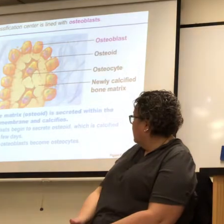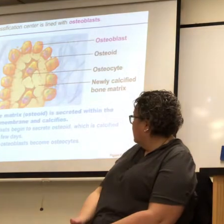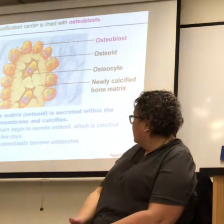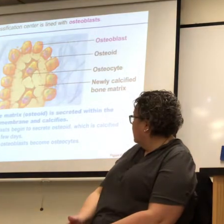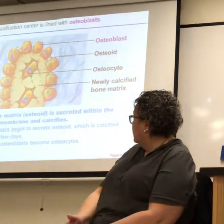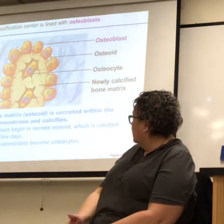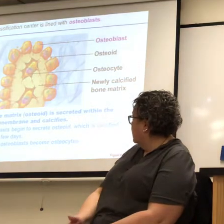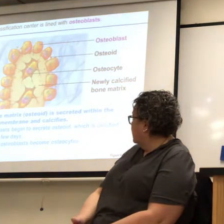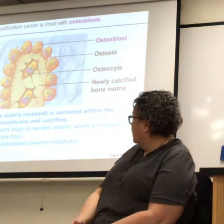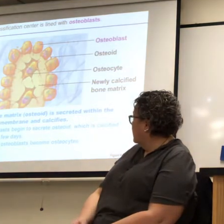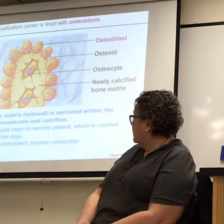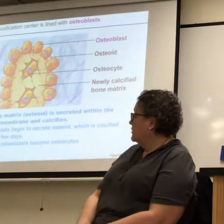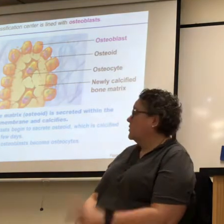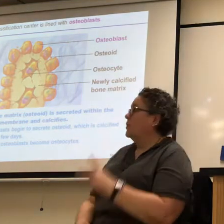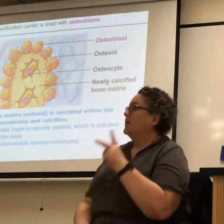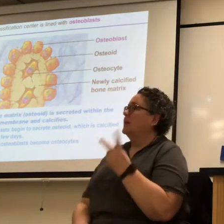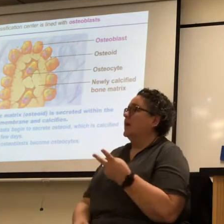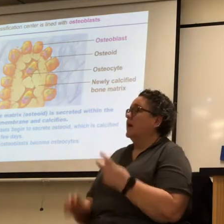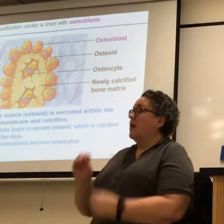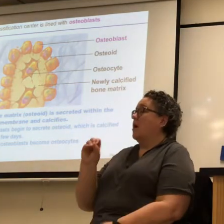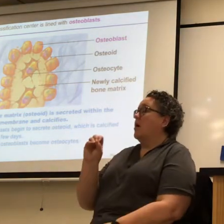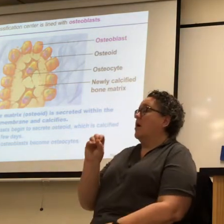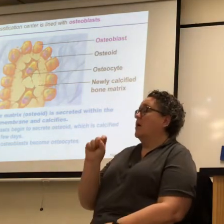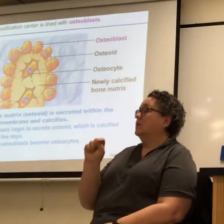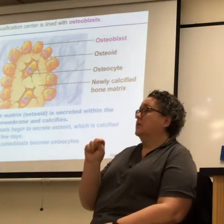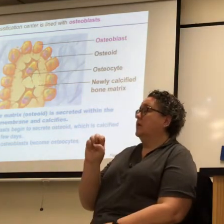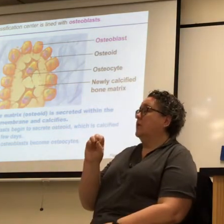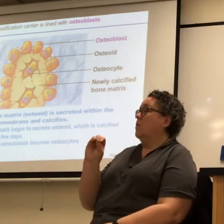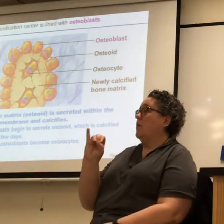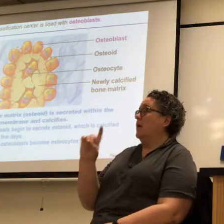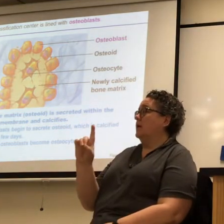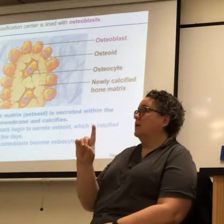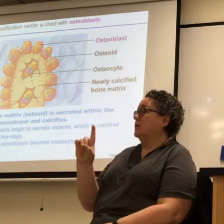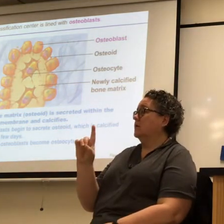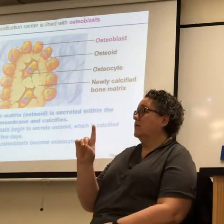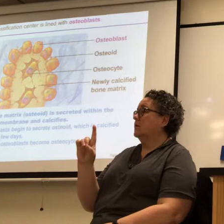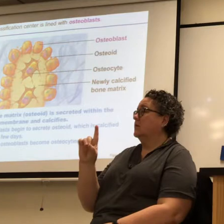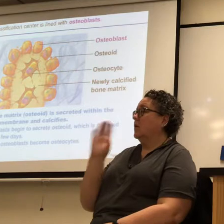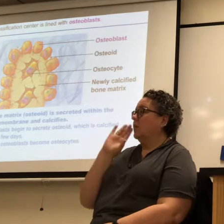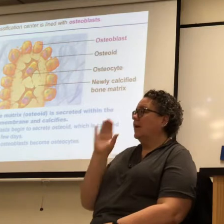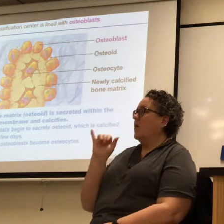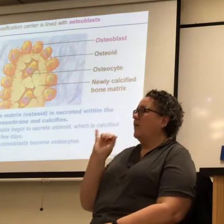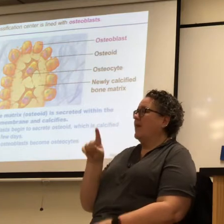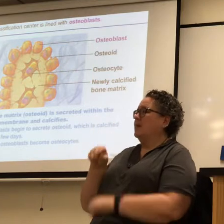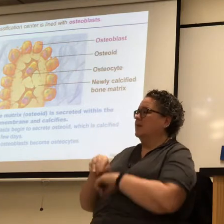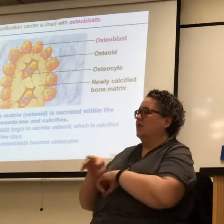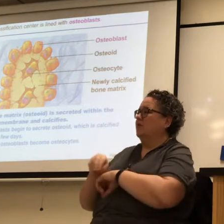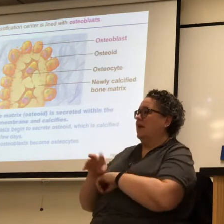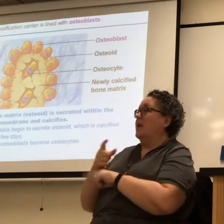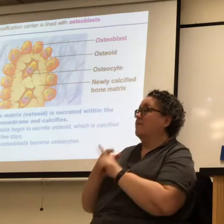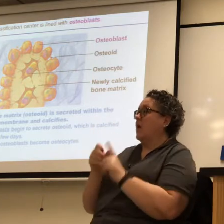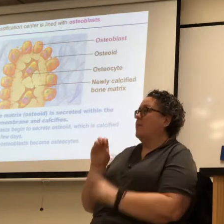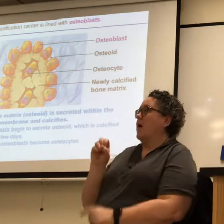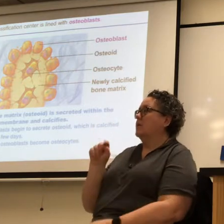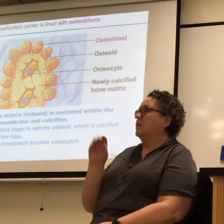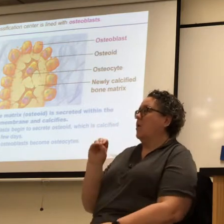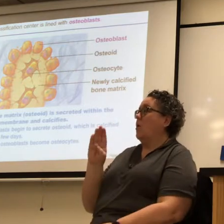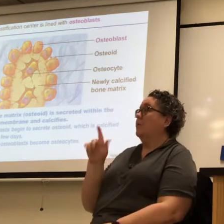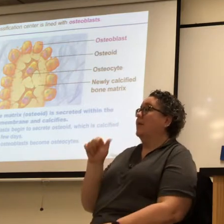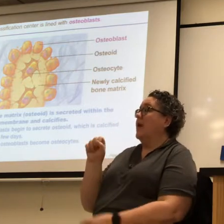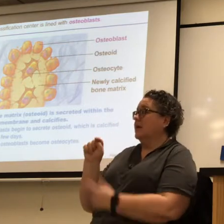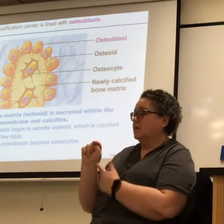Step two, get your osteoid. And we know that that's secreted by the osteoblasts.